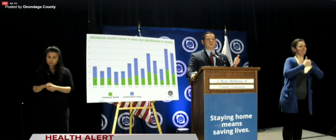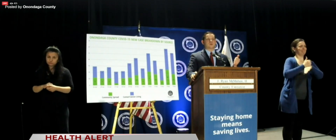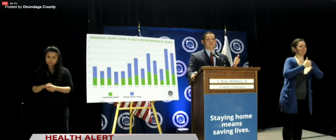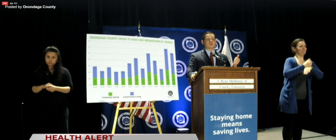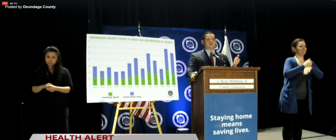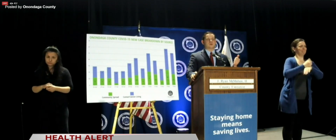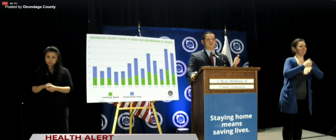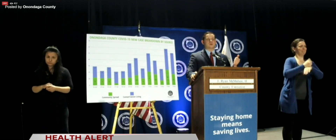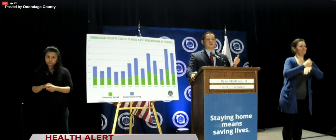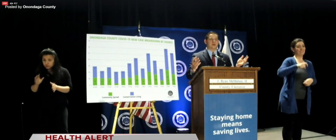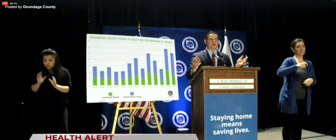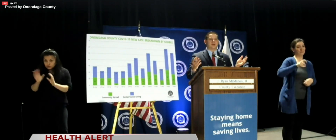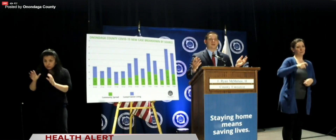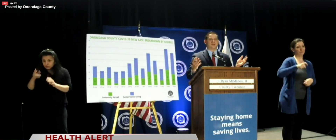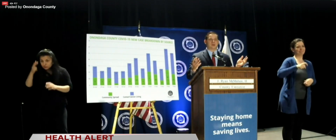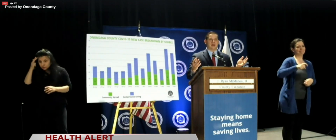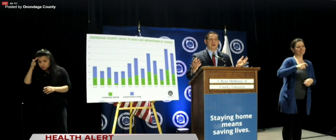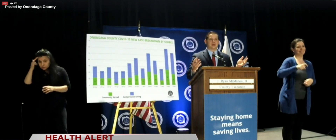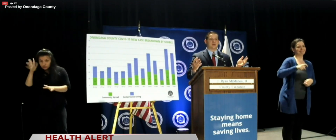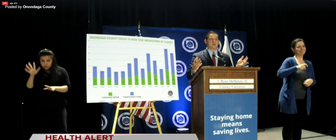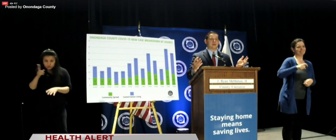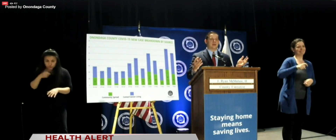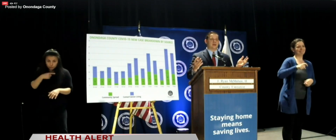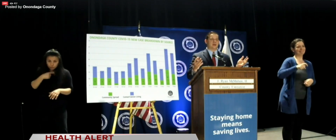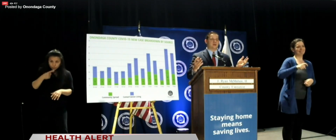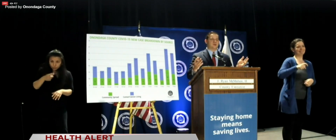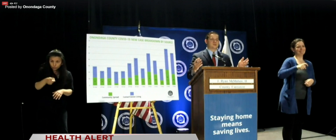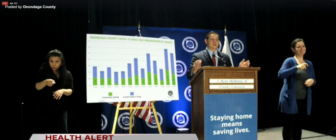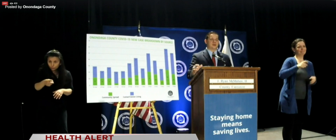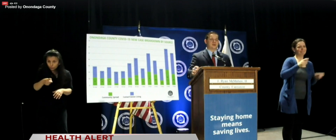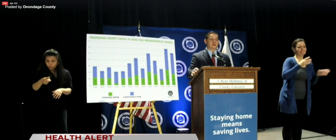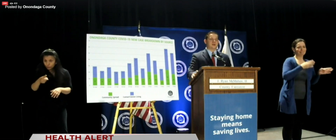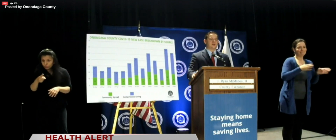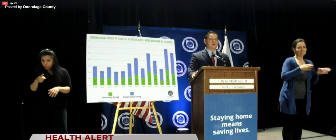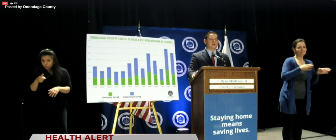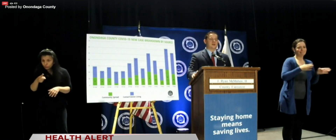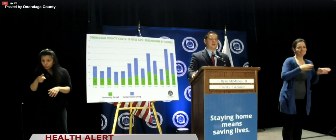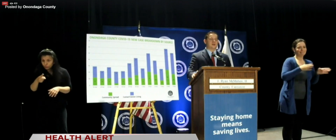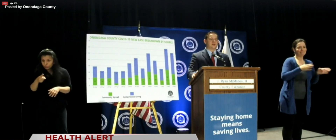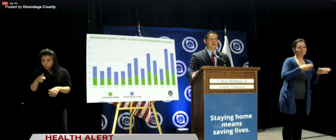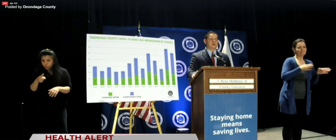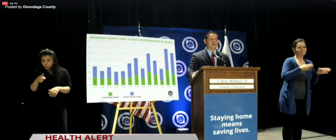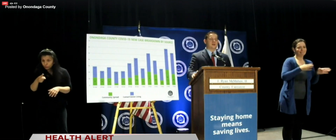when people are starting, we can't track it, we can't understand it, we can't trace it.